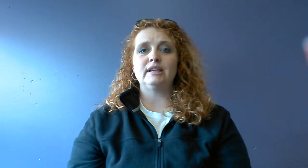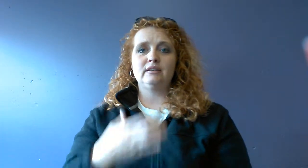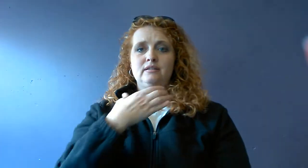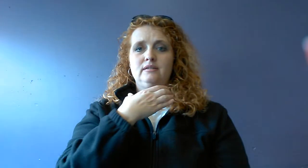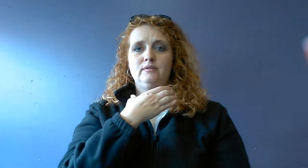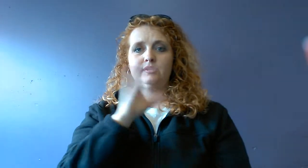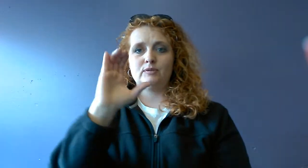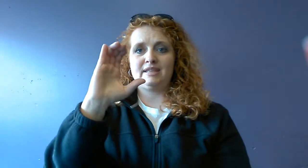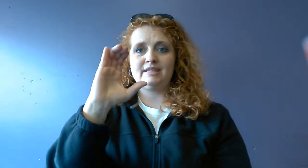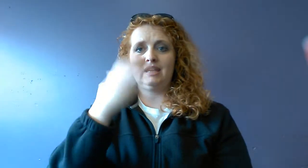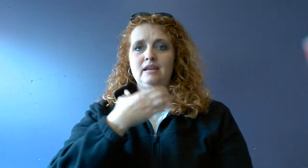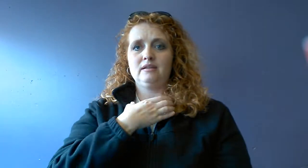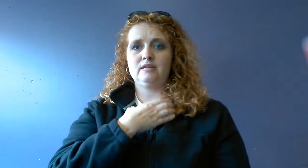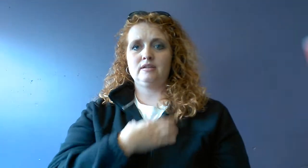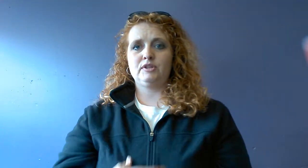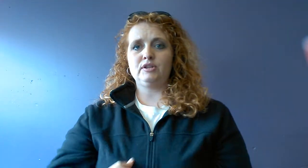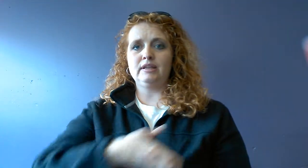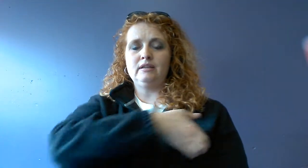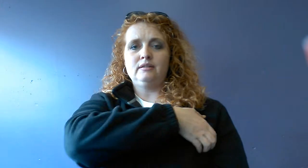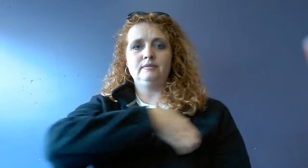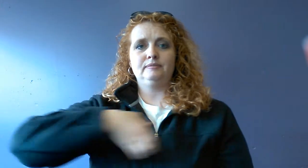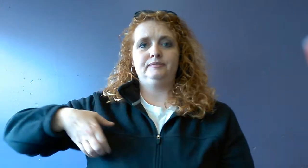Switzerland is with a C. Switzerland.